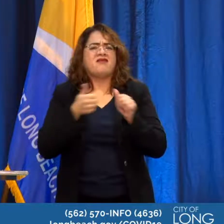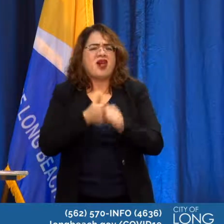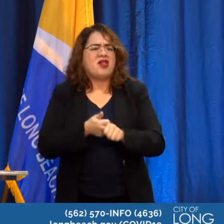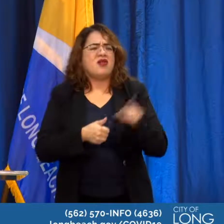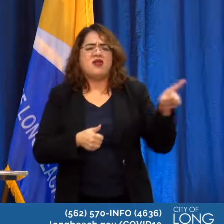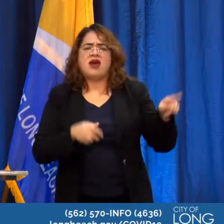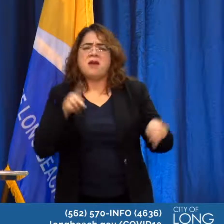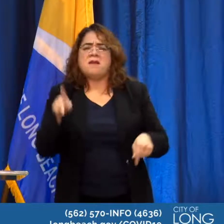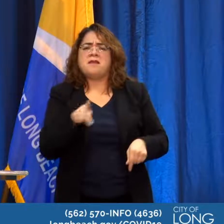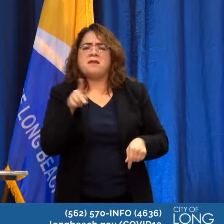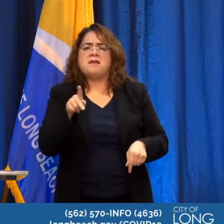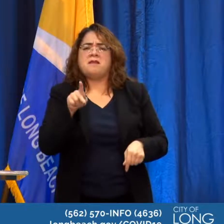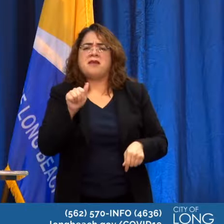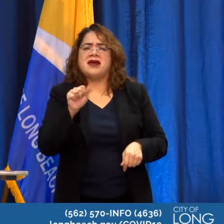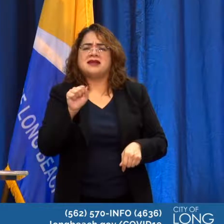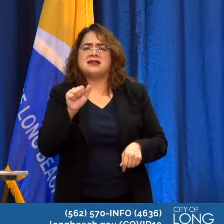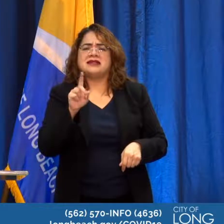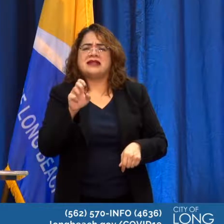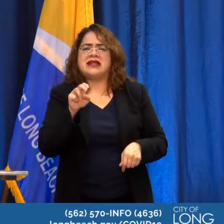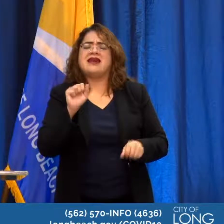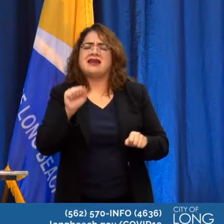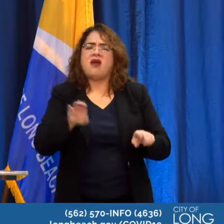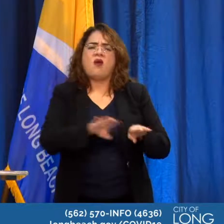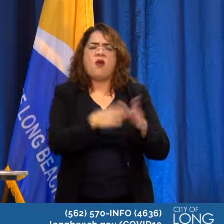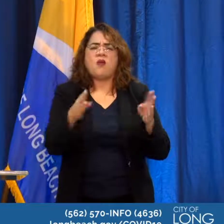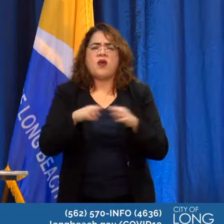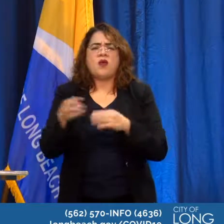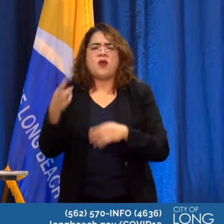and reopen restaurants. So what's your